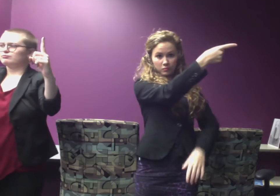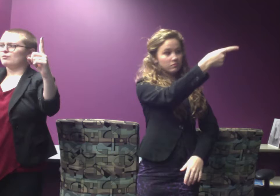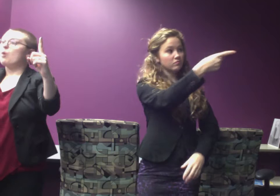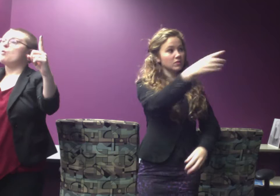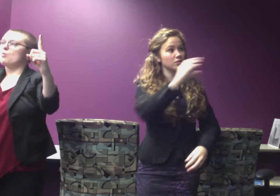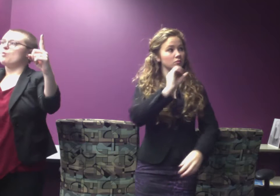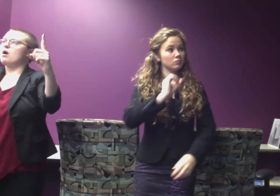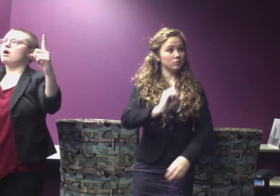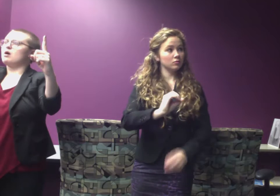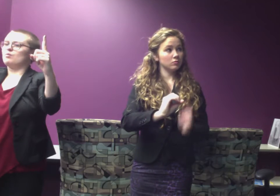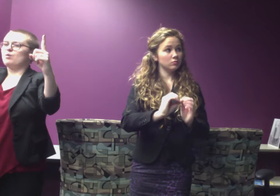What would be your guess?